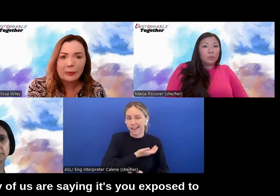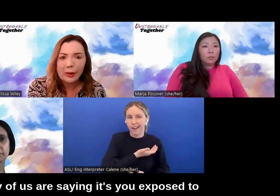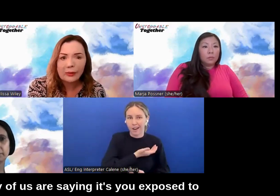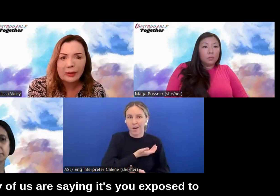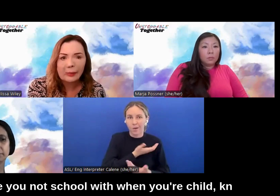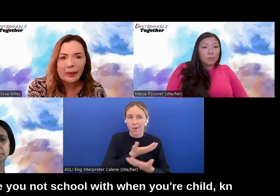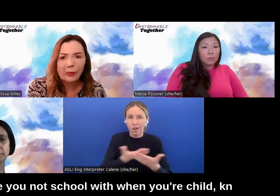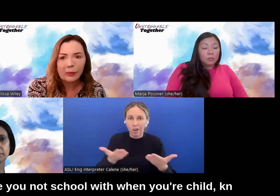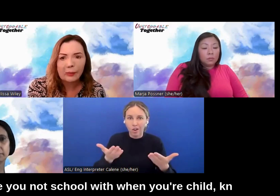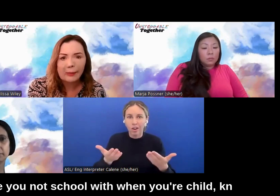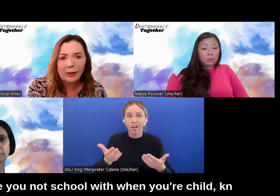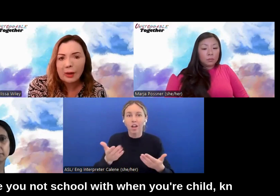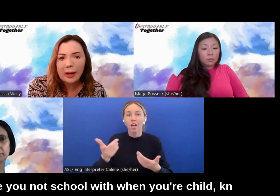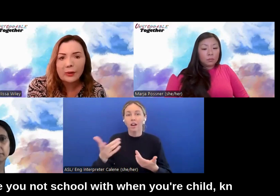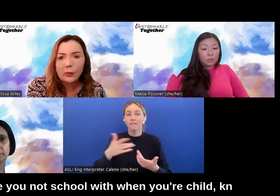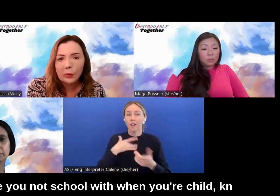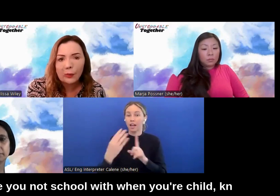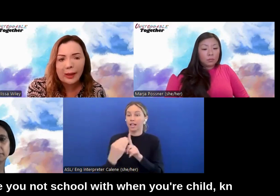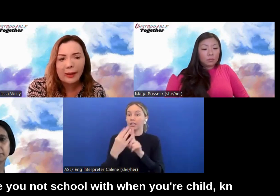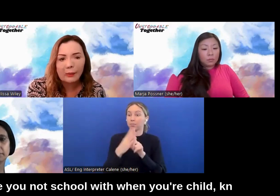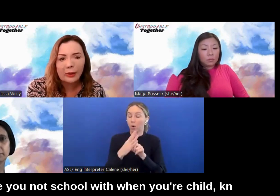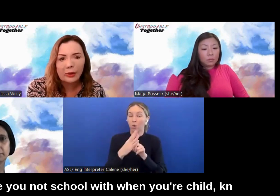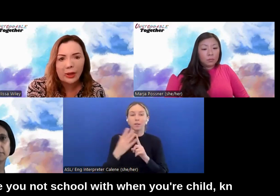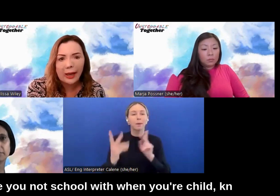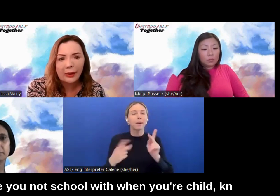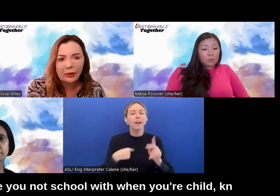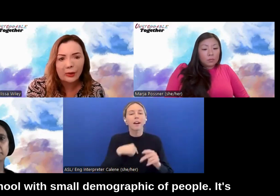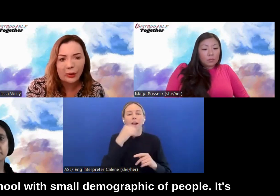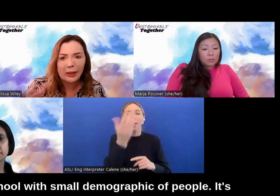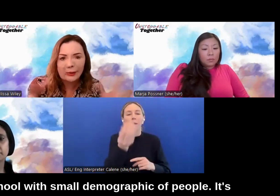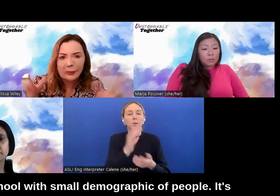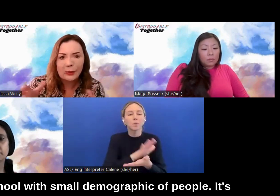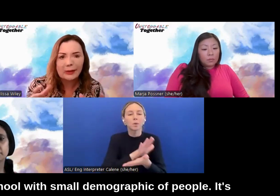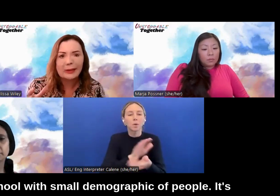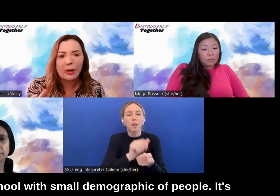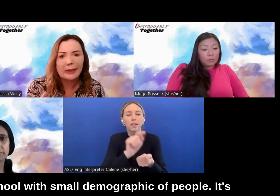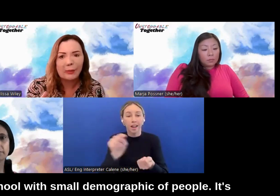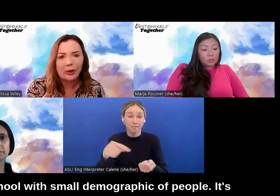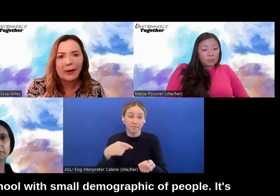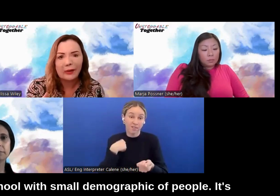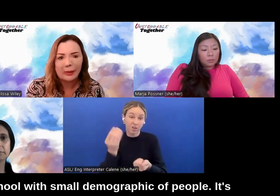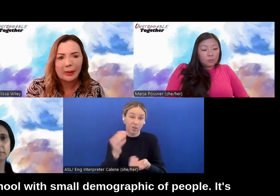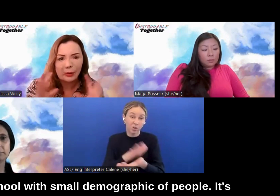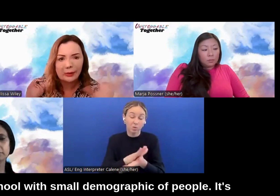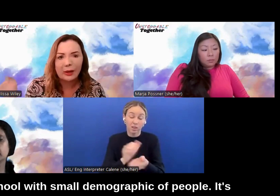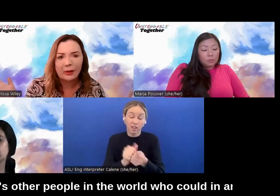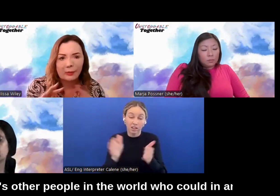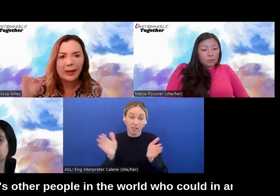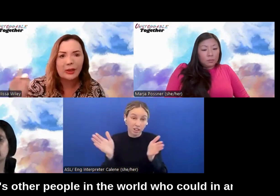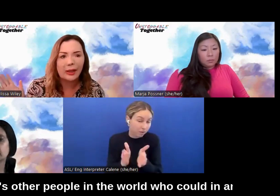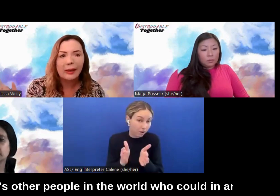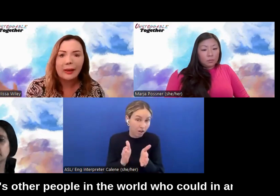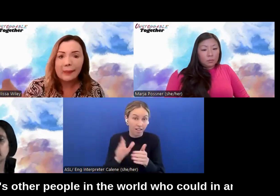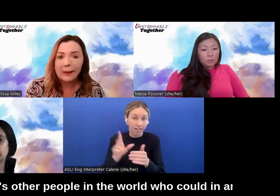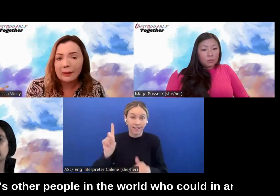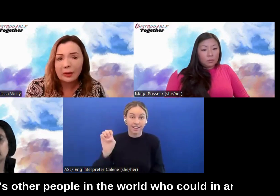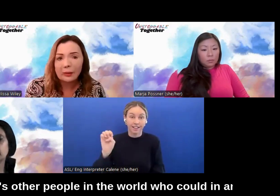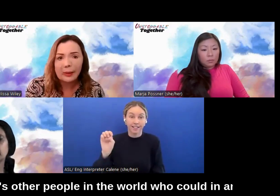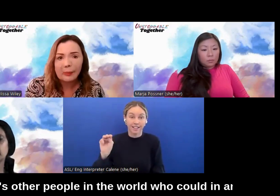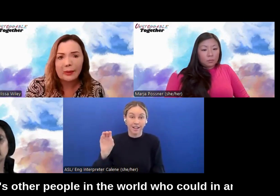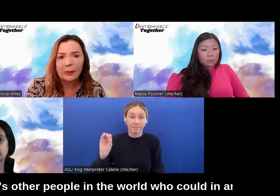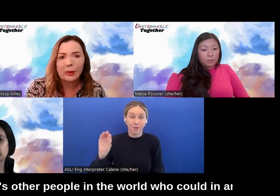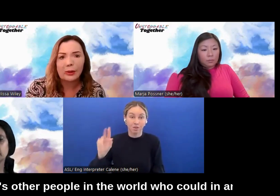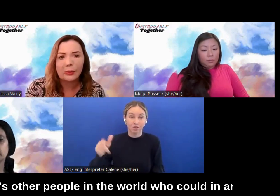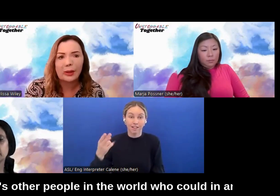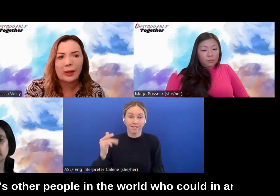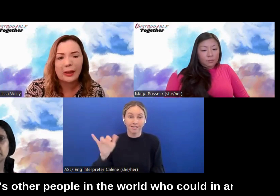you're exposed to people who maybe you're not at school with when you're a child. You know, you're really at school with this small demographic of people. It's hard to imagine that there's other